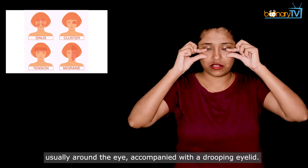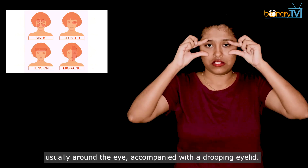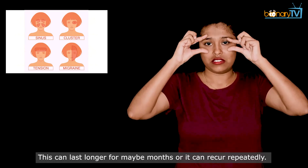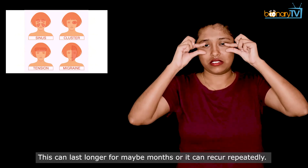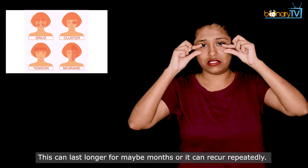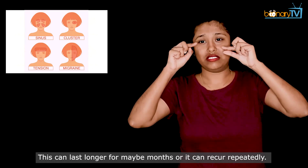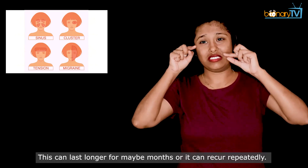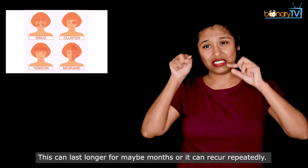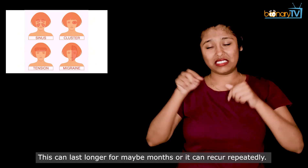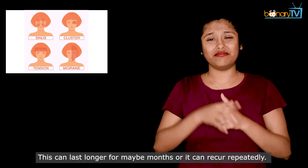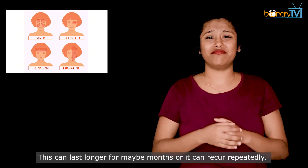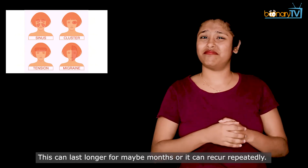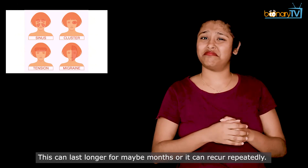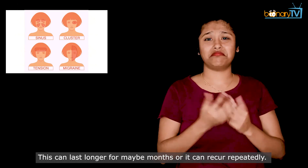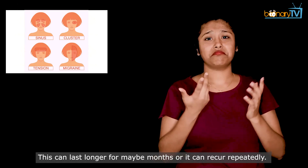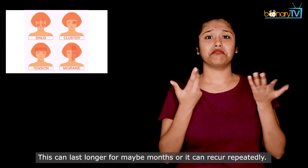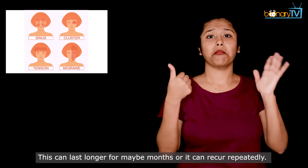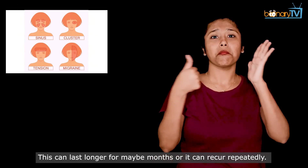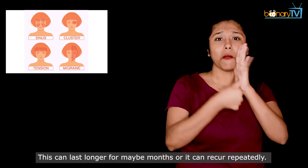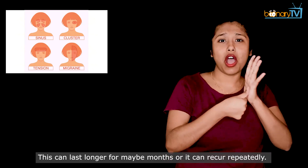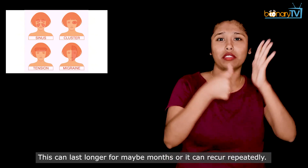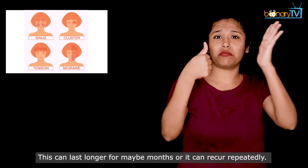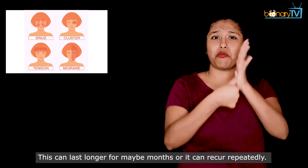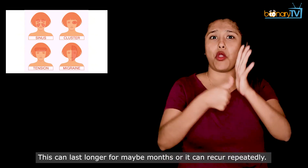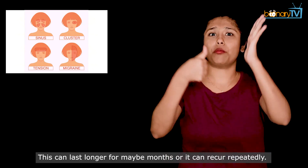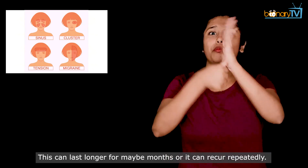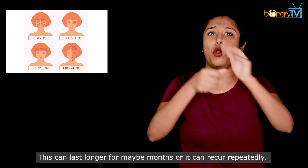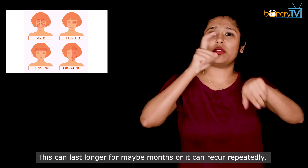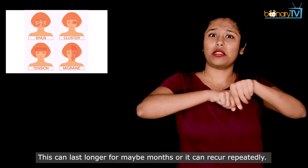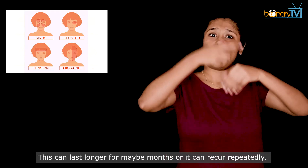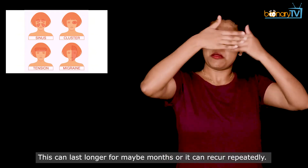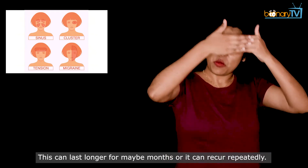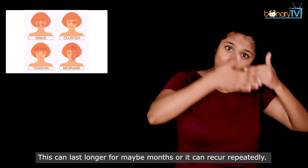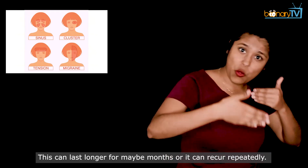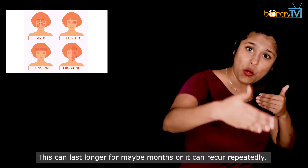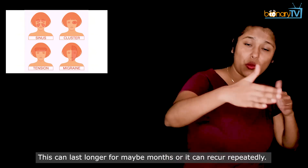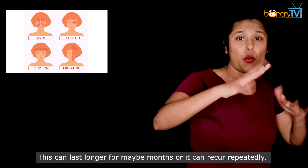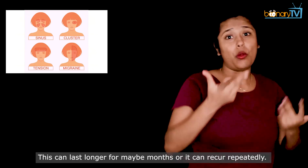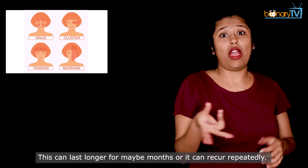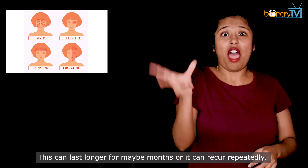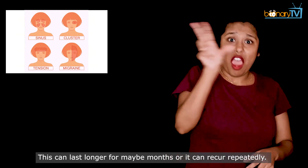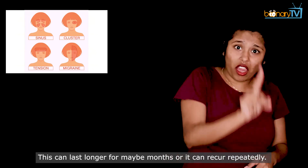This can last longer for maybe months, or it can recur repeatedly.